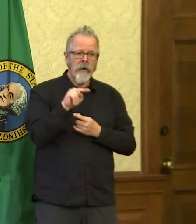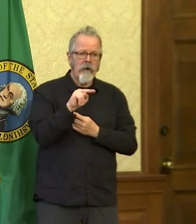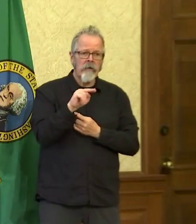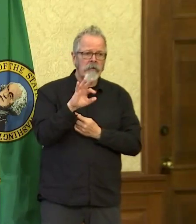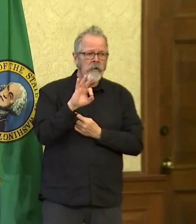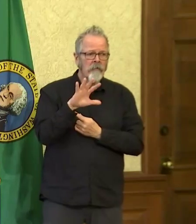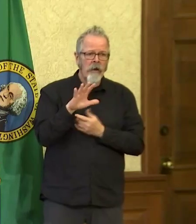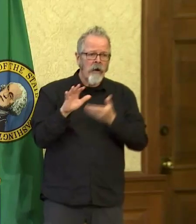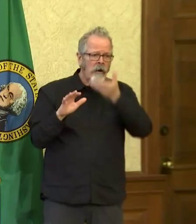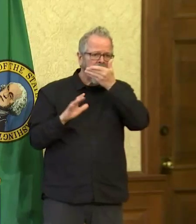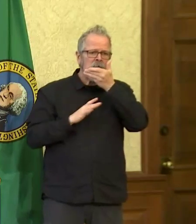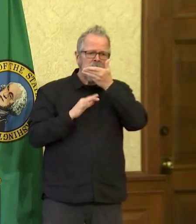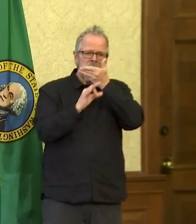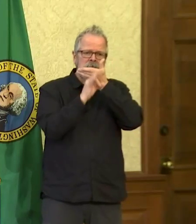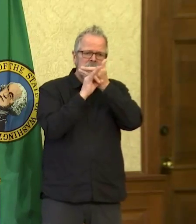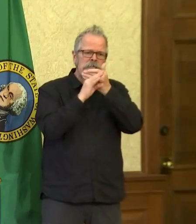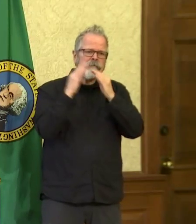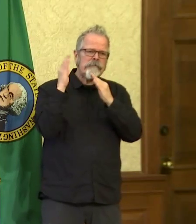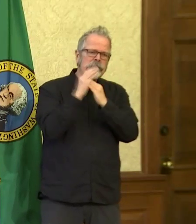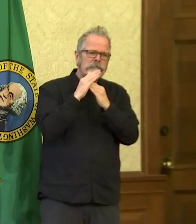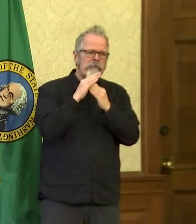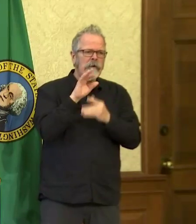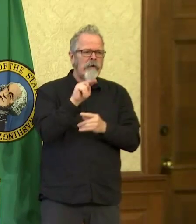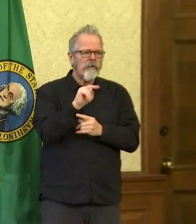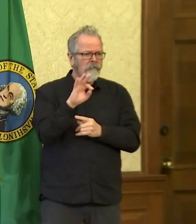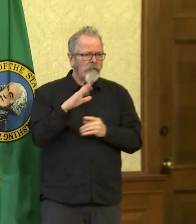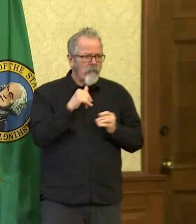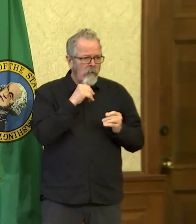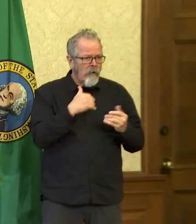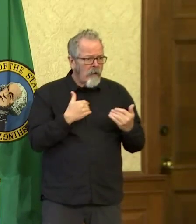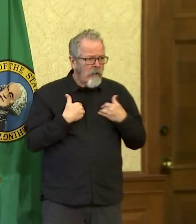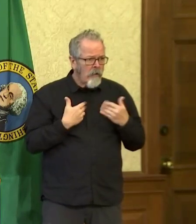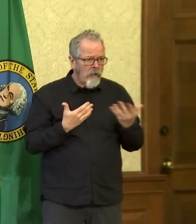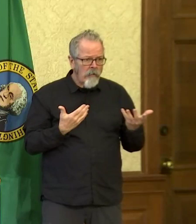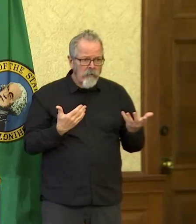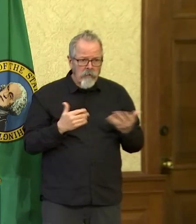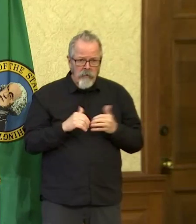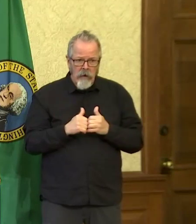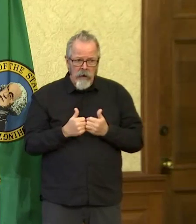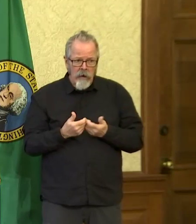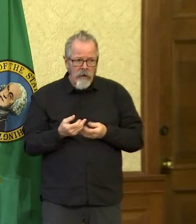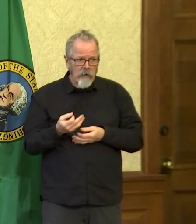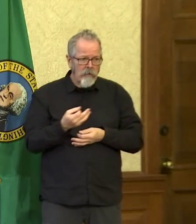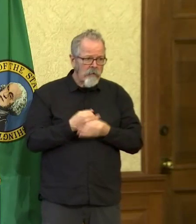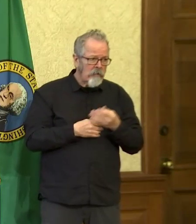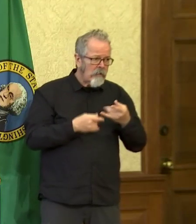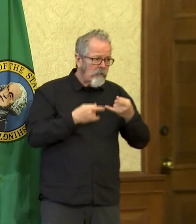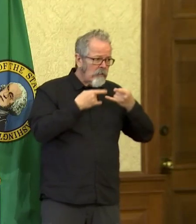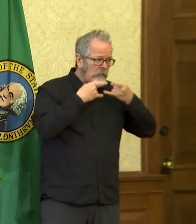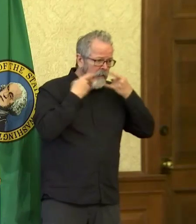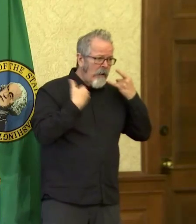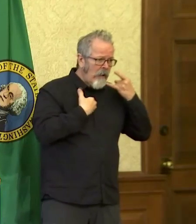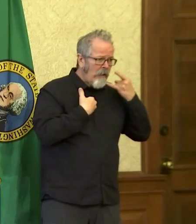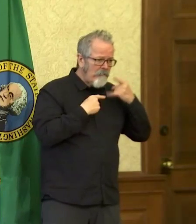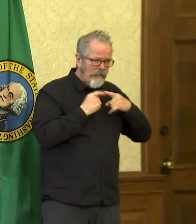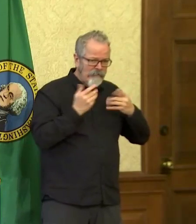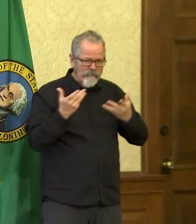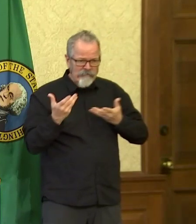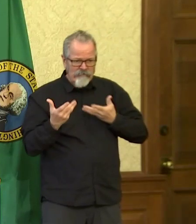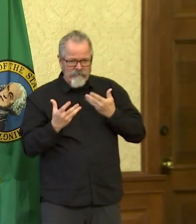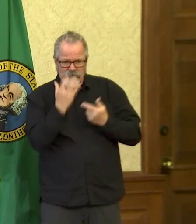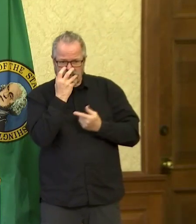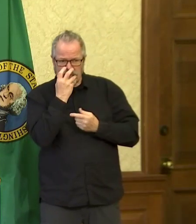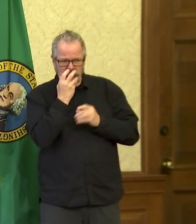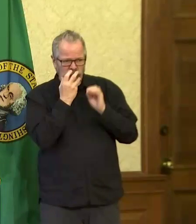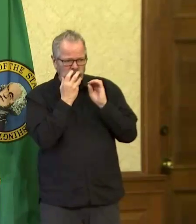But at the same time, they're just bleeding money. Mm-hmm. So as you're balancing opening up certain elective